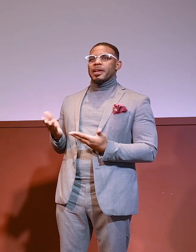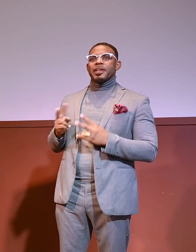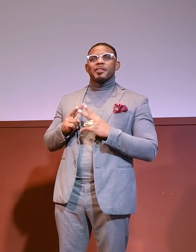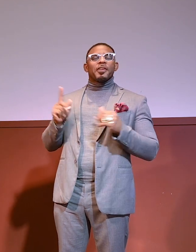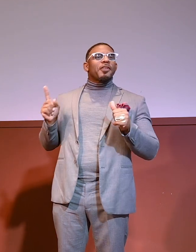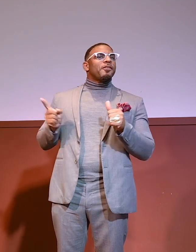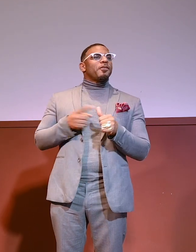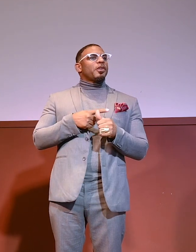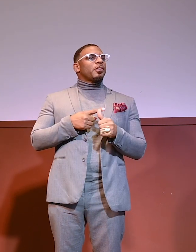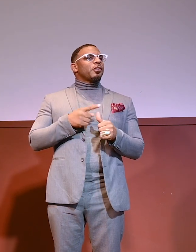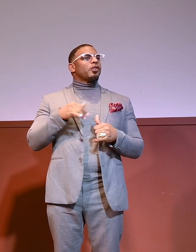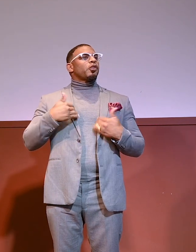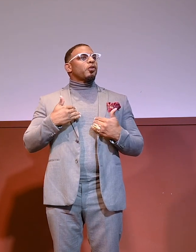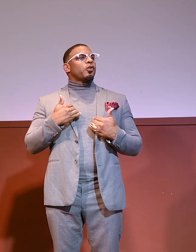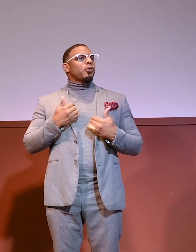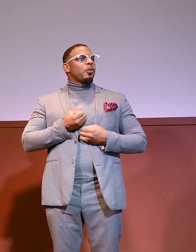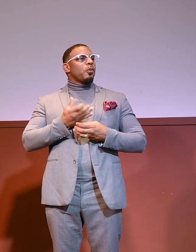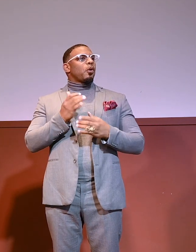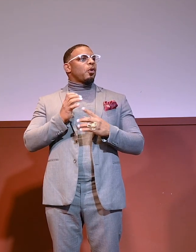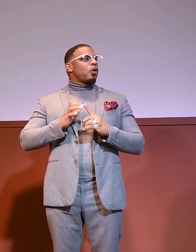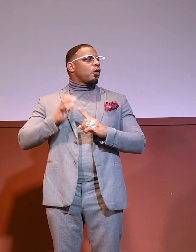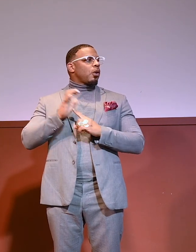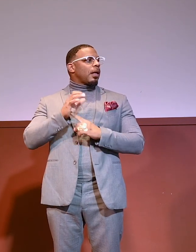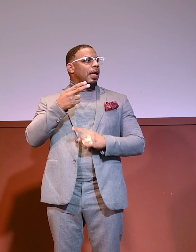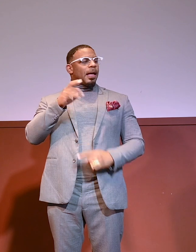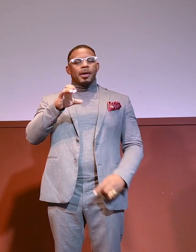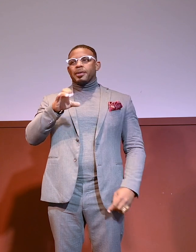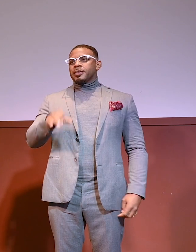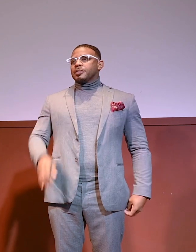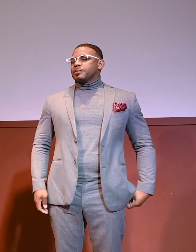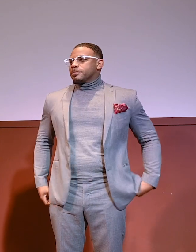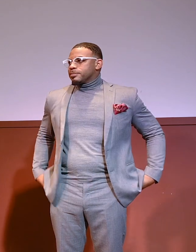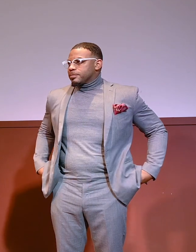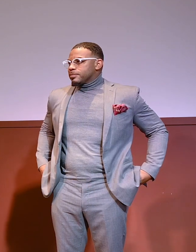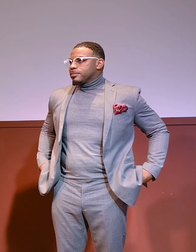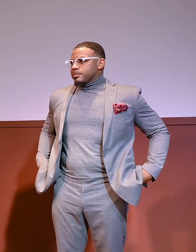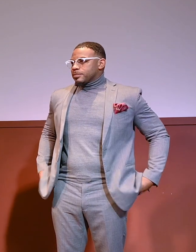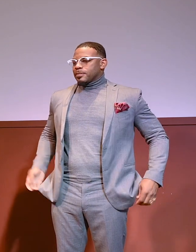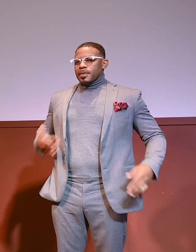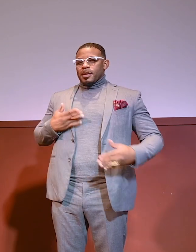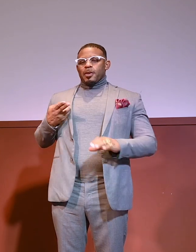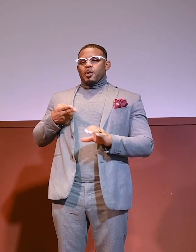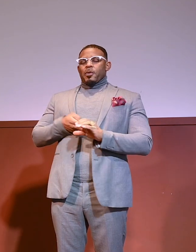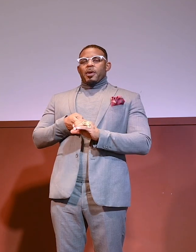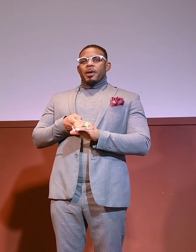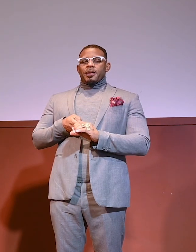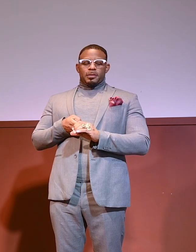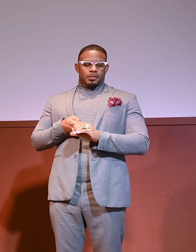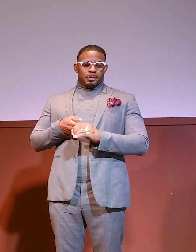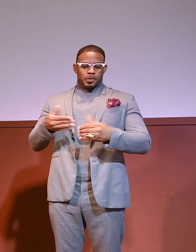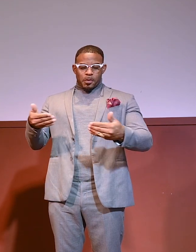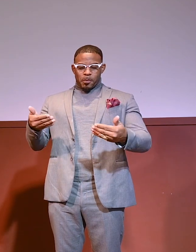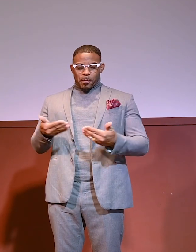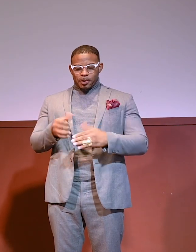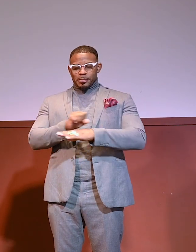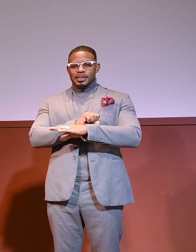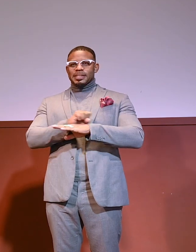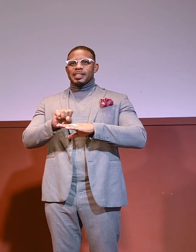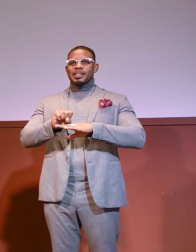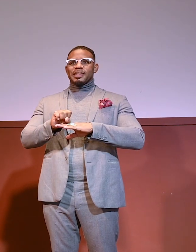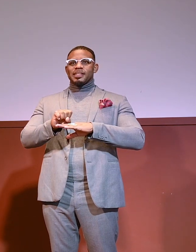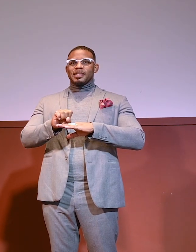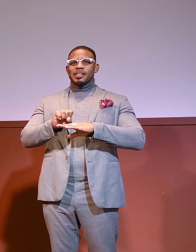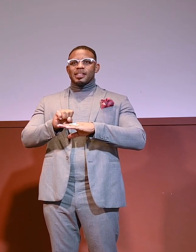very first Youth Poet Laureate of Howard County. Please join me in welcoming to the